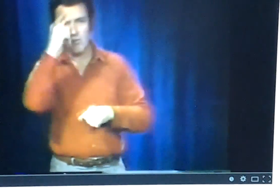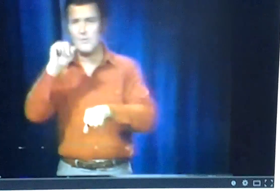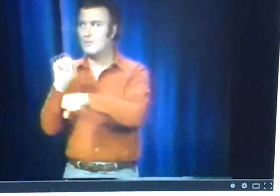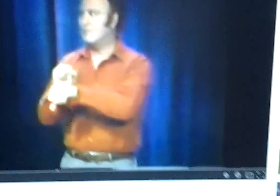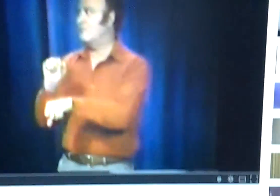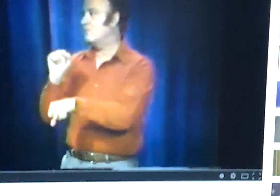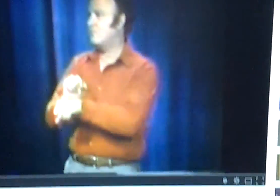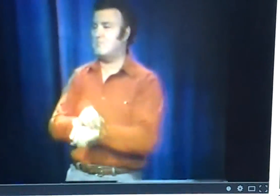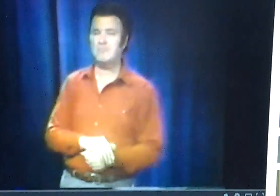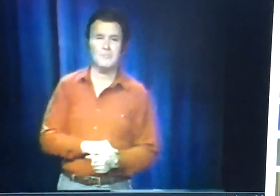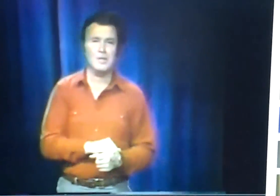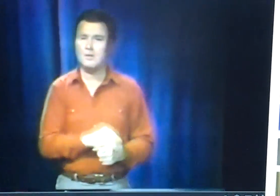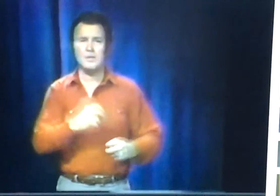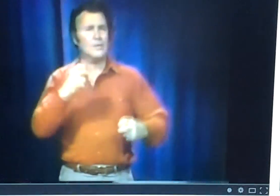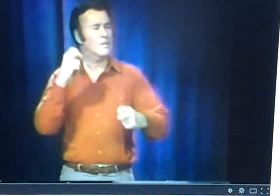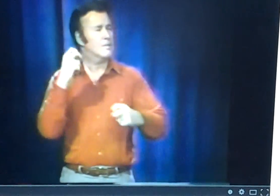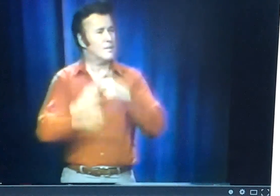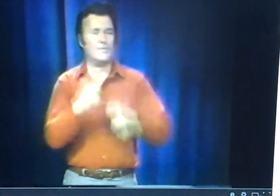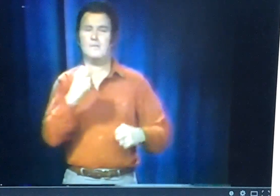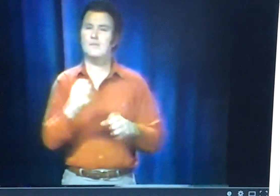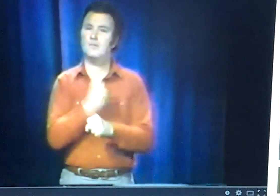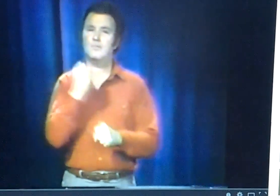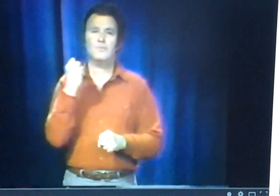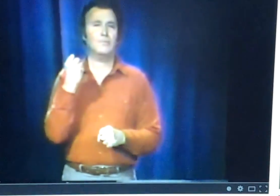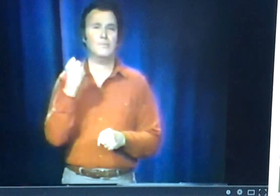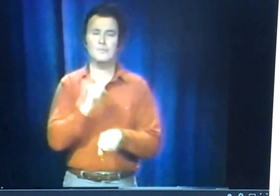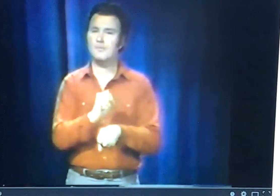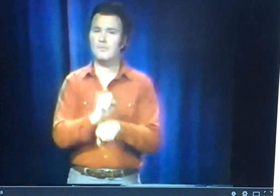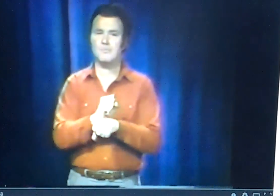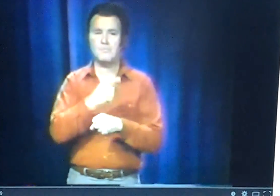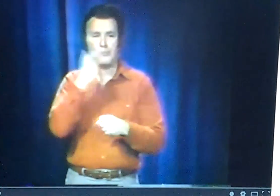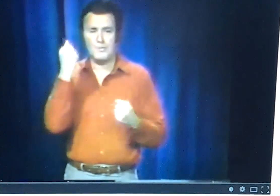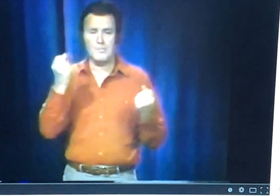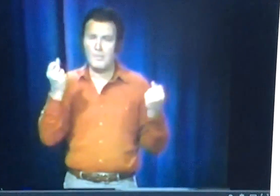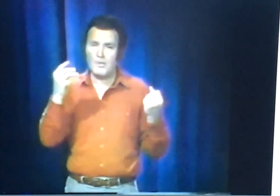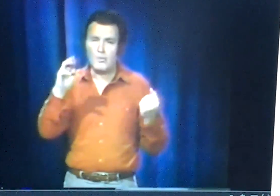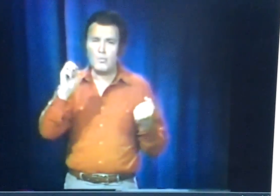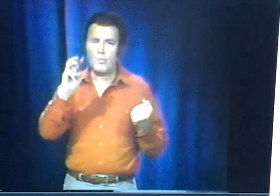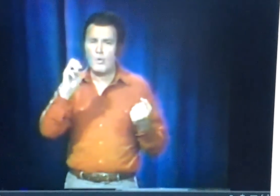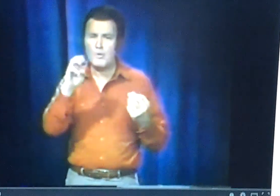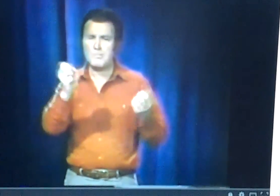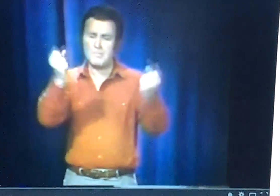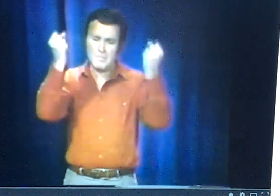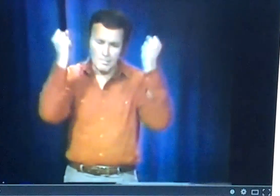So the whole month of June, I was searching and searching. It was hard to find a new job, find a work at all.